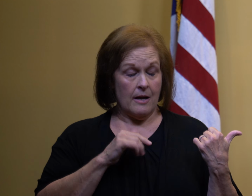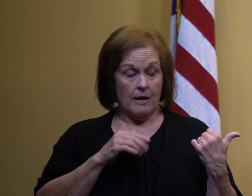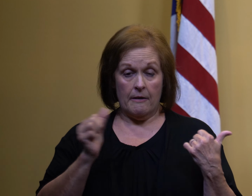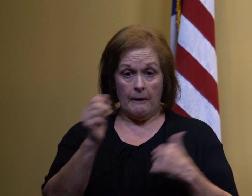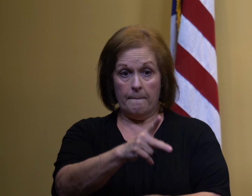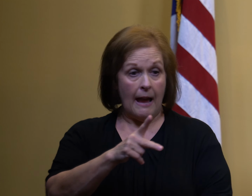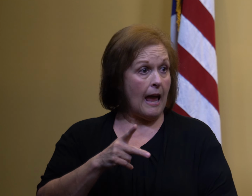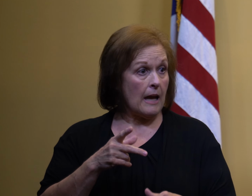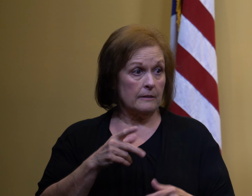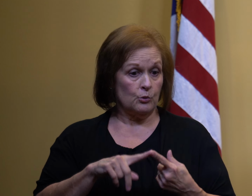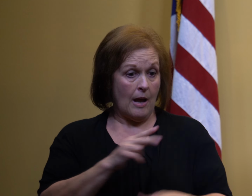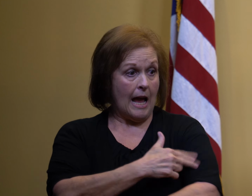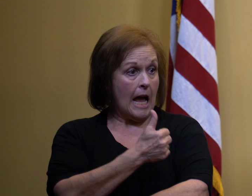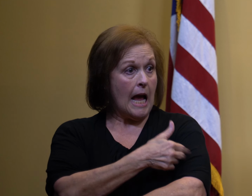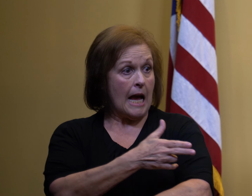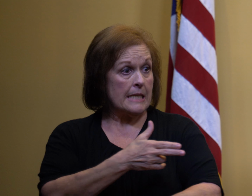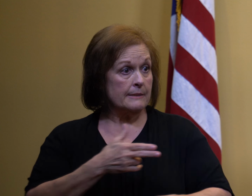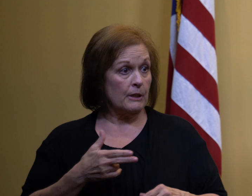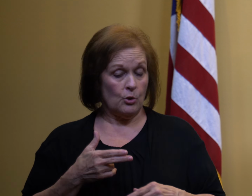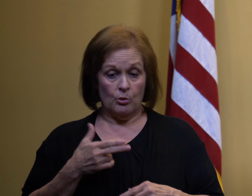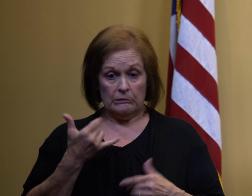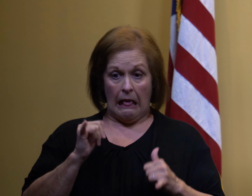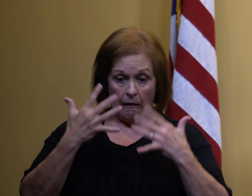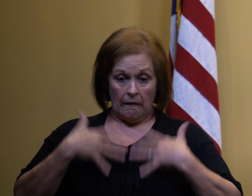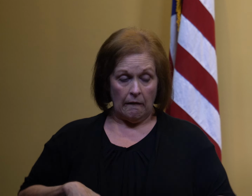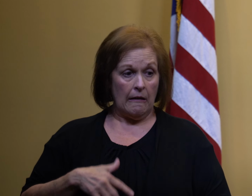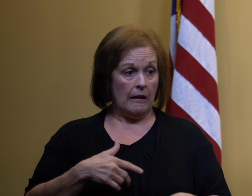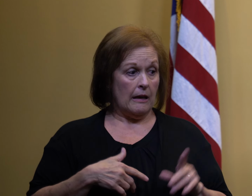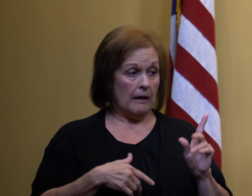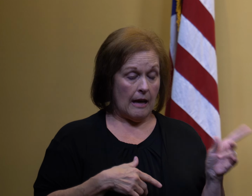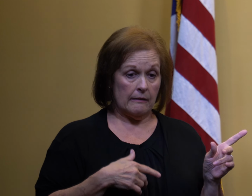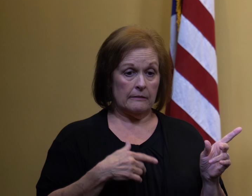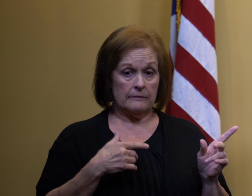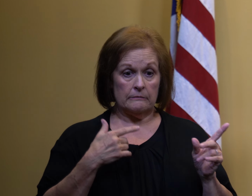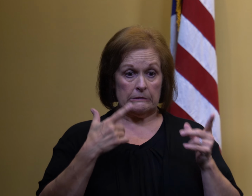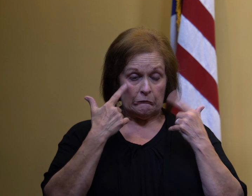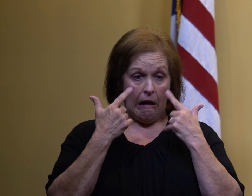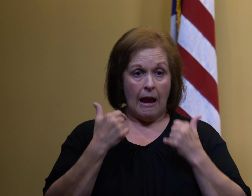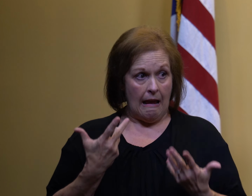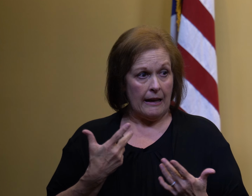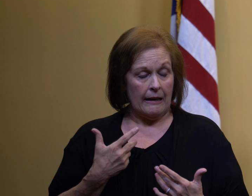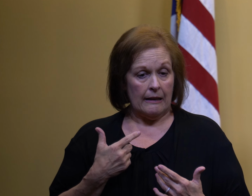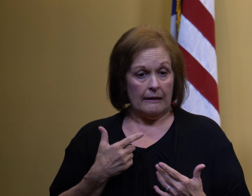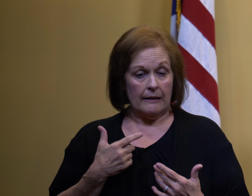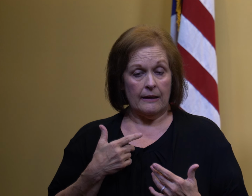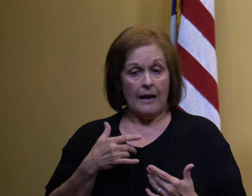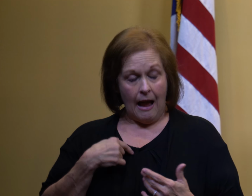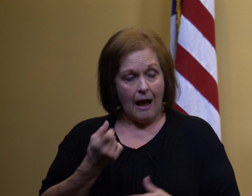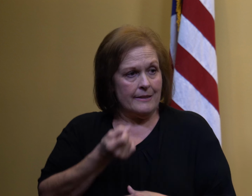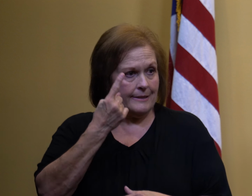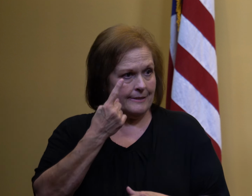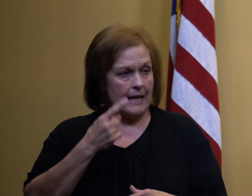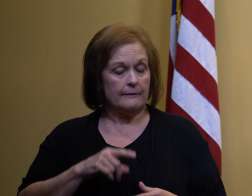day with my newborn who was yellow, crying. I was crying, not the baby. So it's like I understand it firsthand, but when